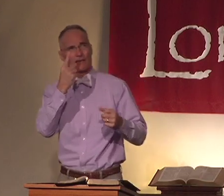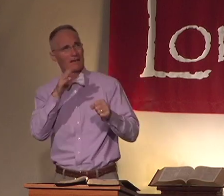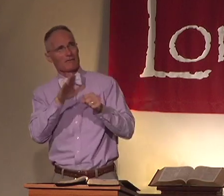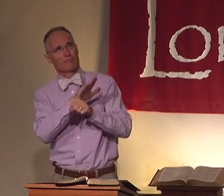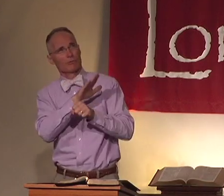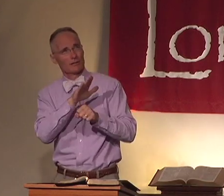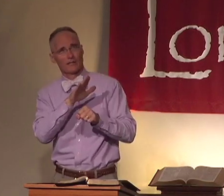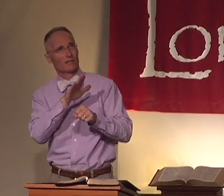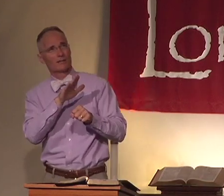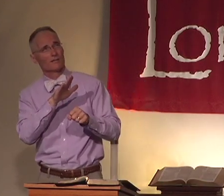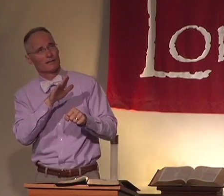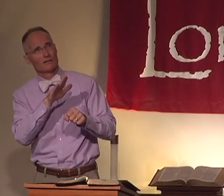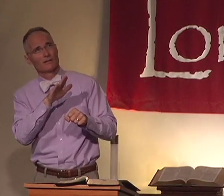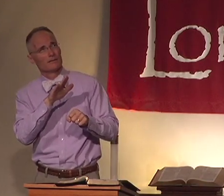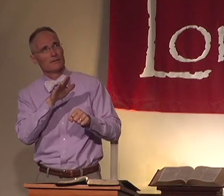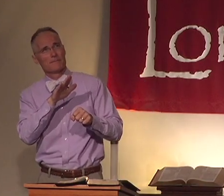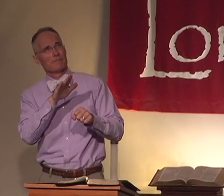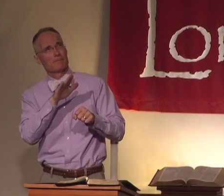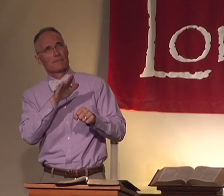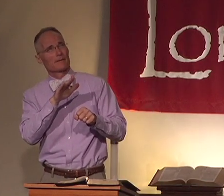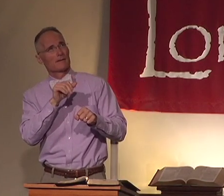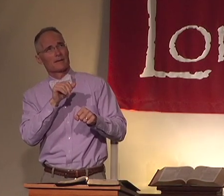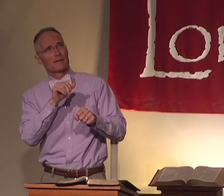I may not understand it fully.